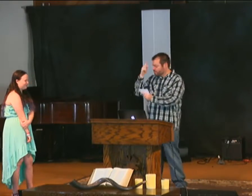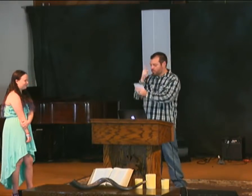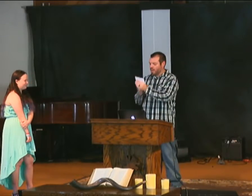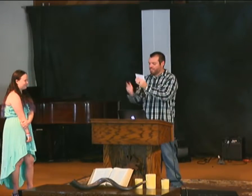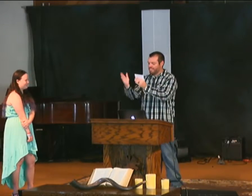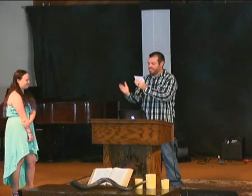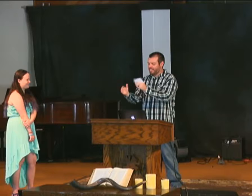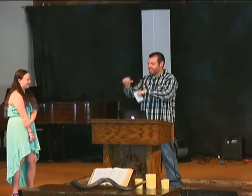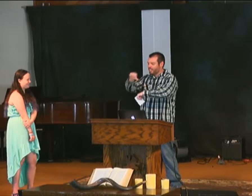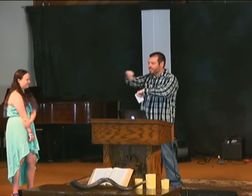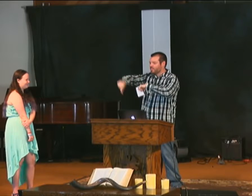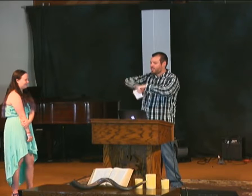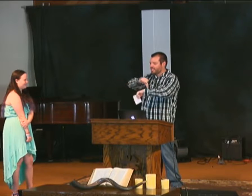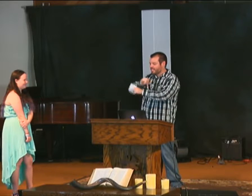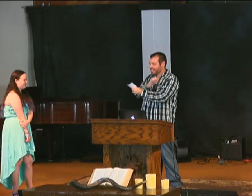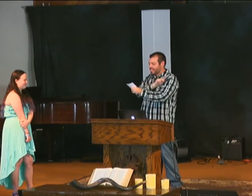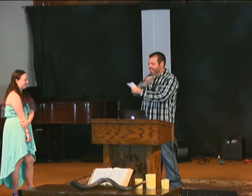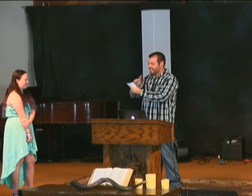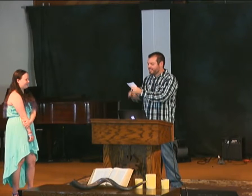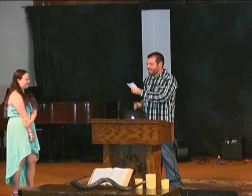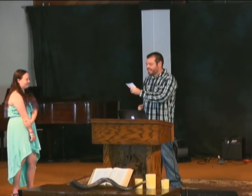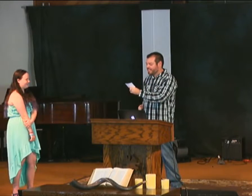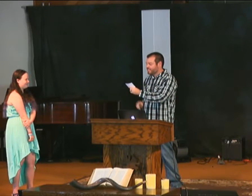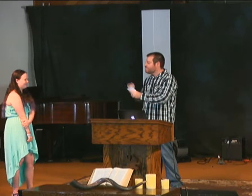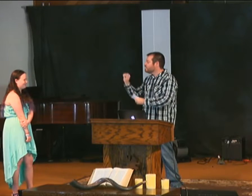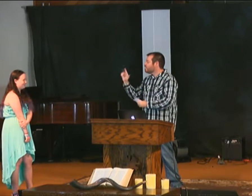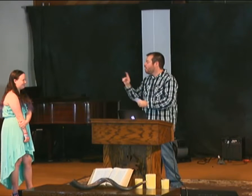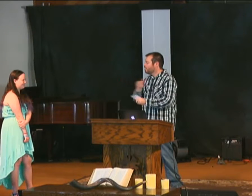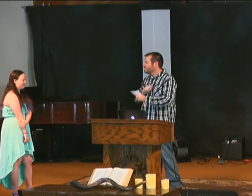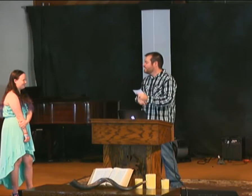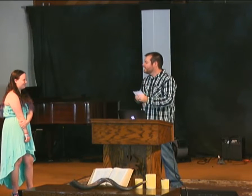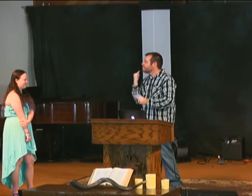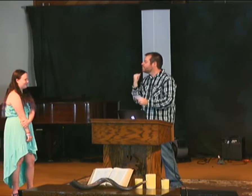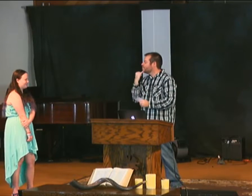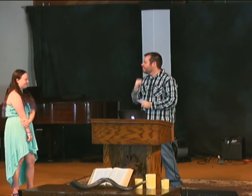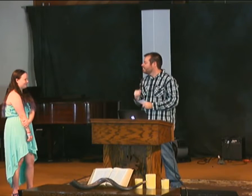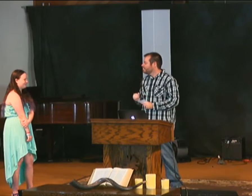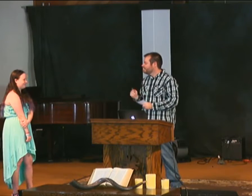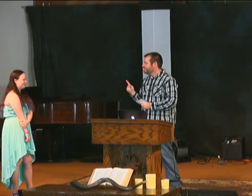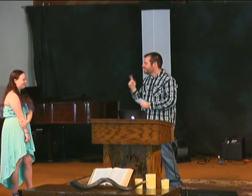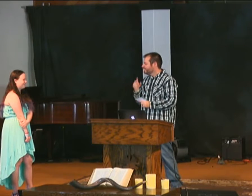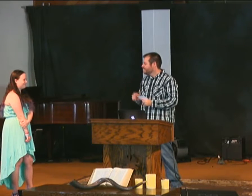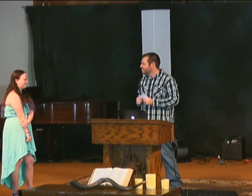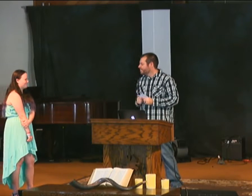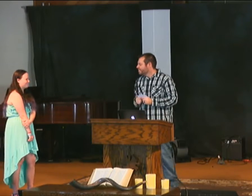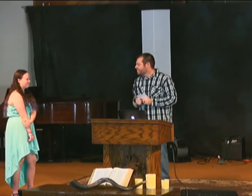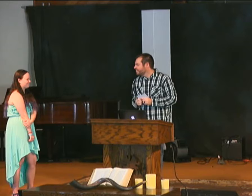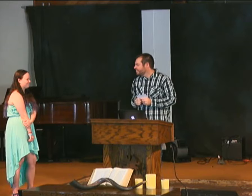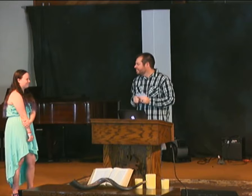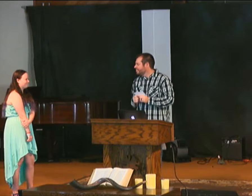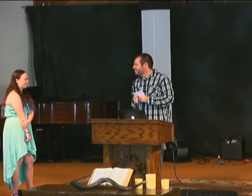Which prophet anointed Saul the king of Israel?